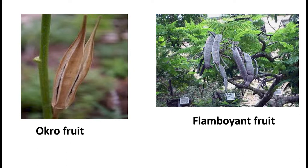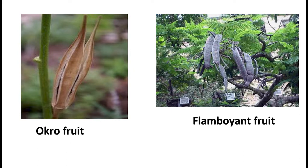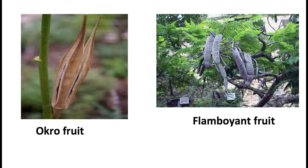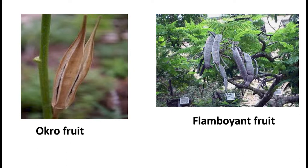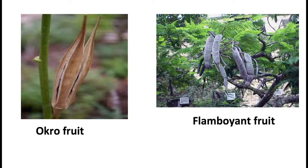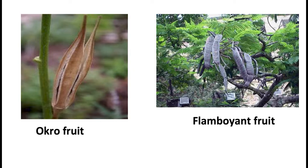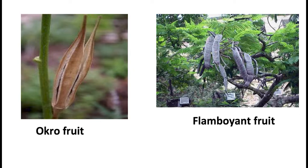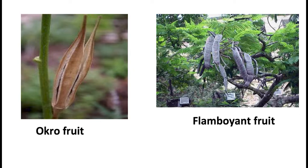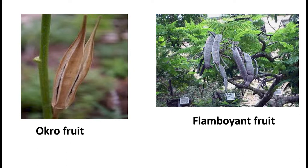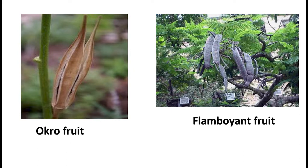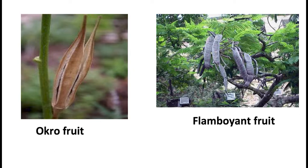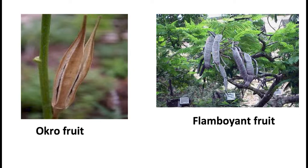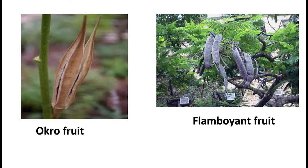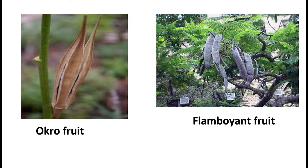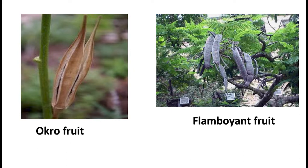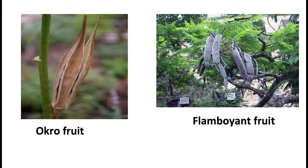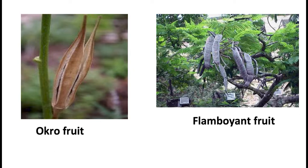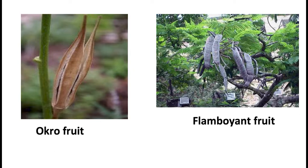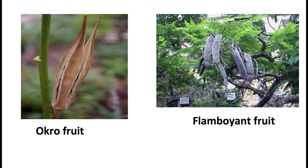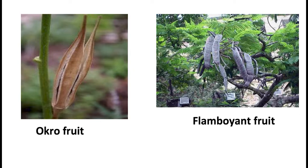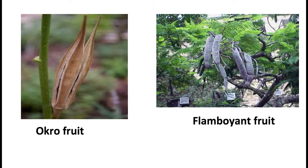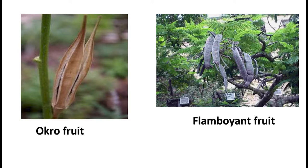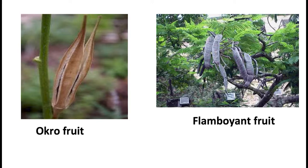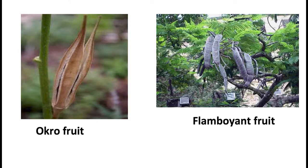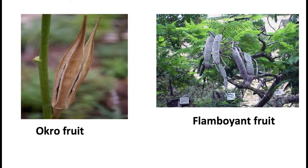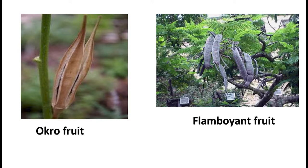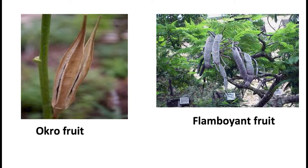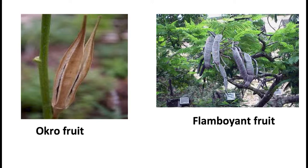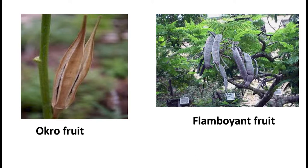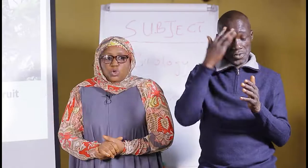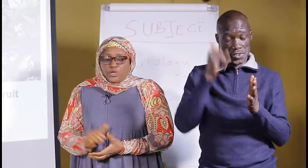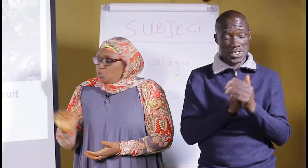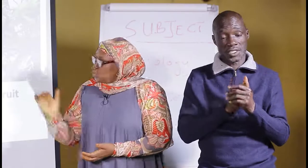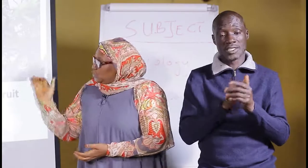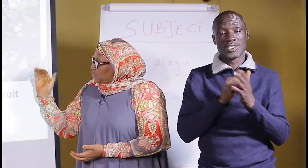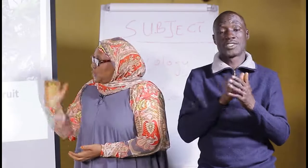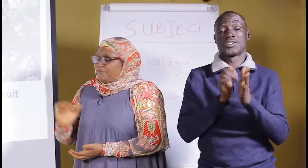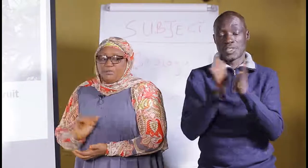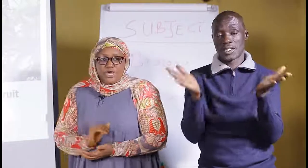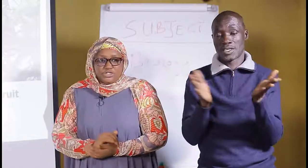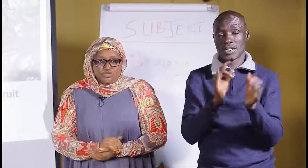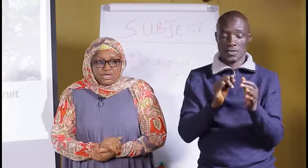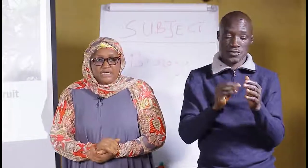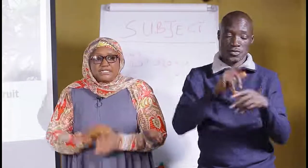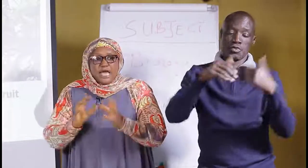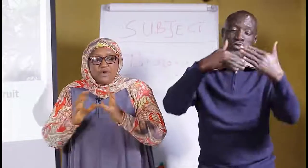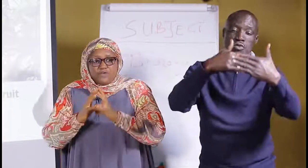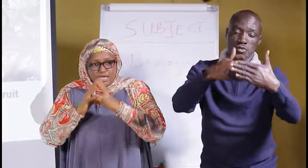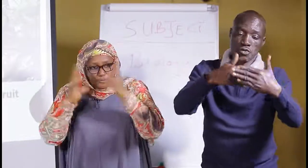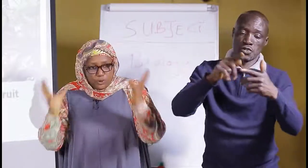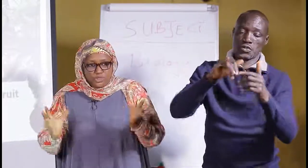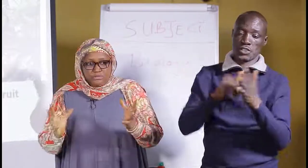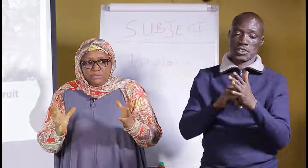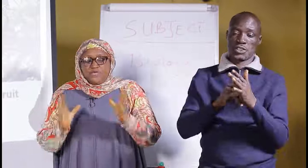also flamboyant. Flamboyant tree is very common in our environment and okra. So when you go close to a flamboyant tree, the type